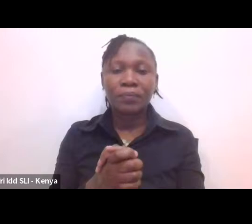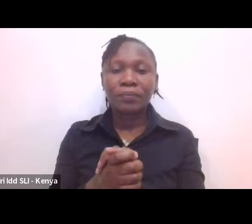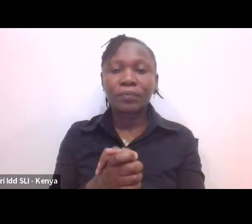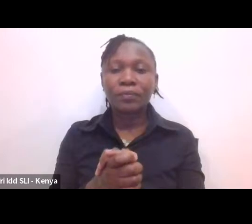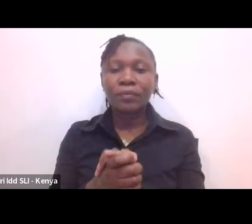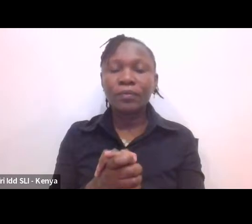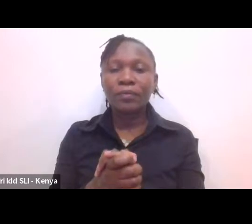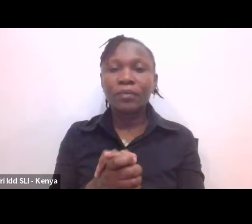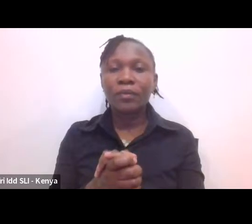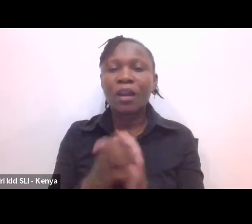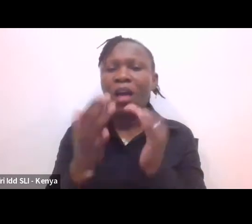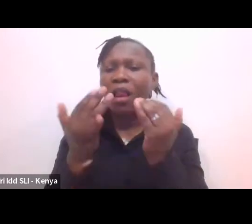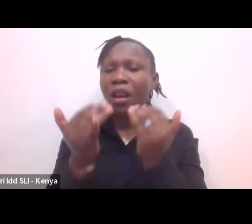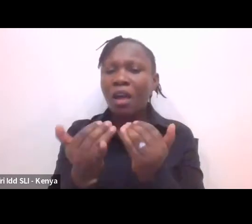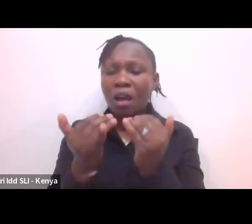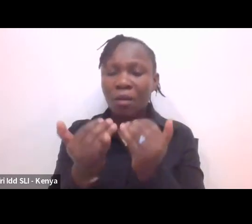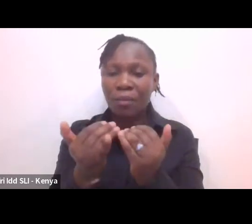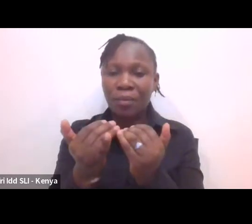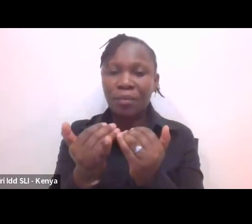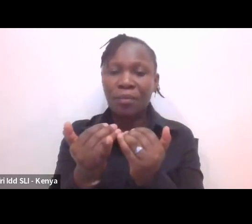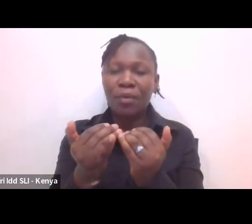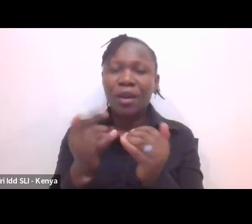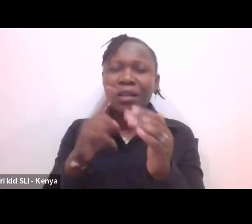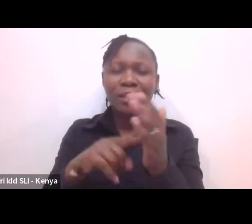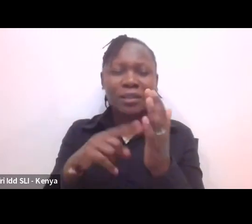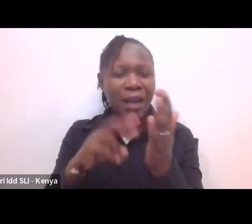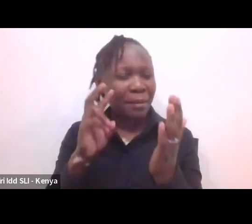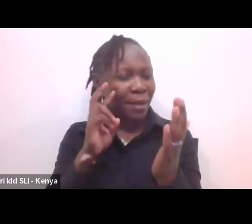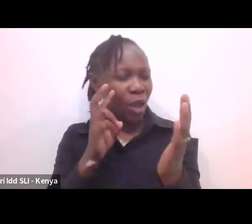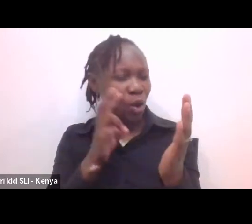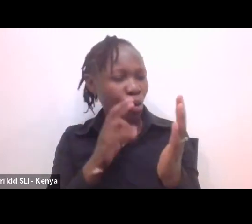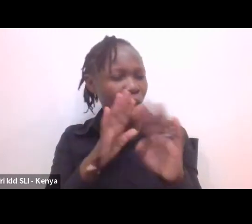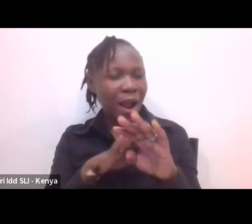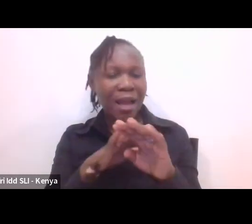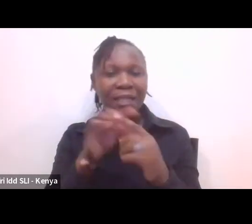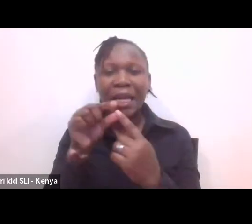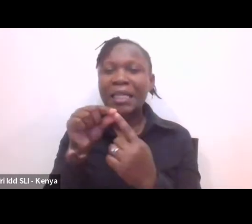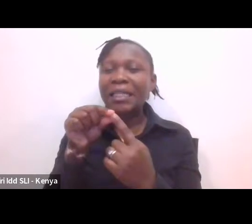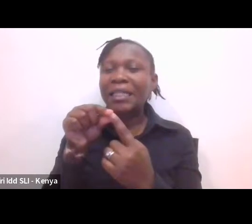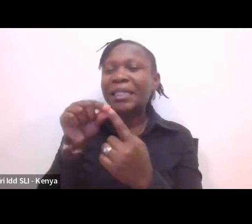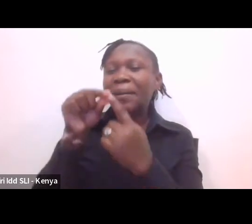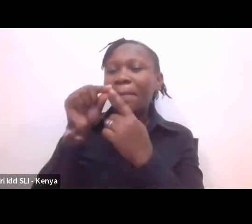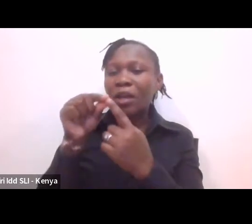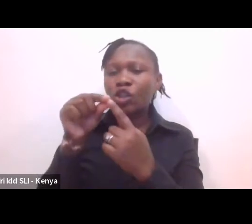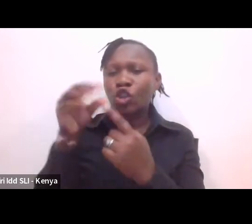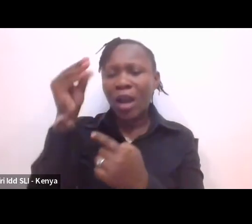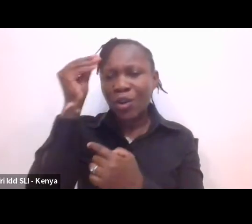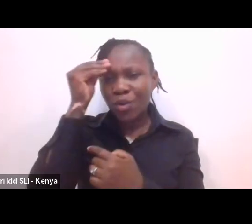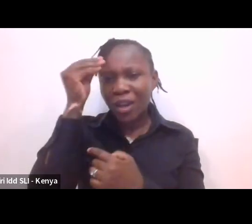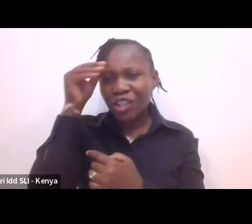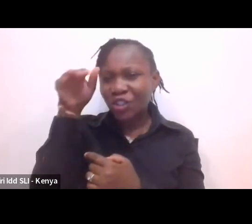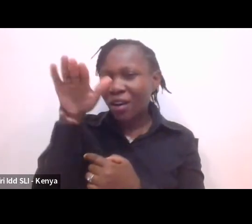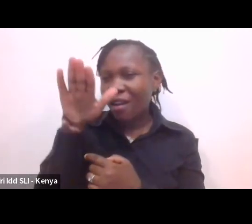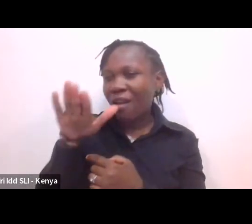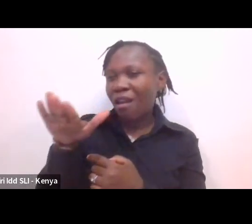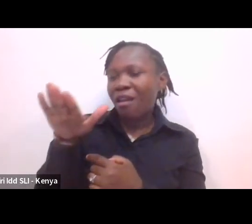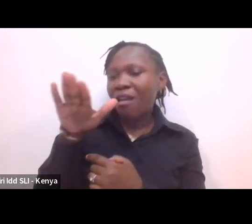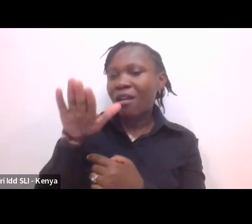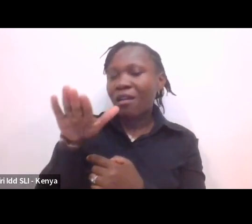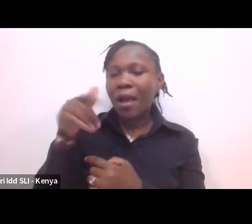Now, as I scan across the special education horizon, I often see a set